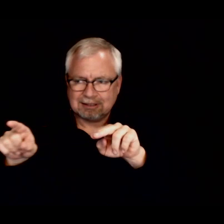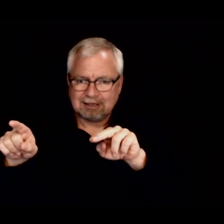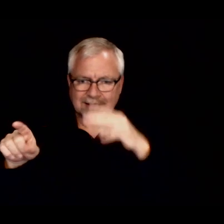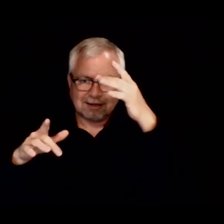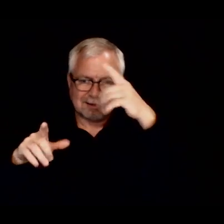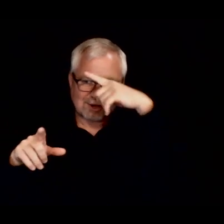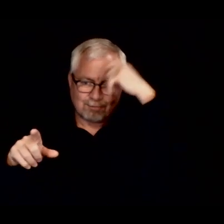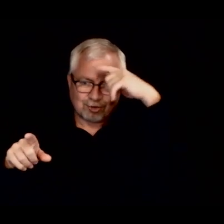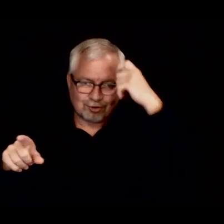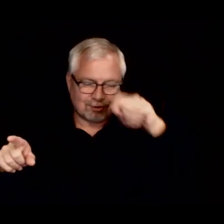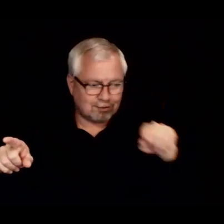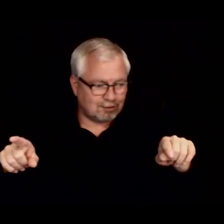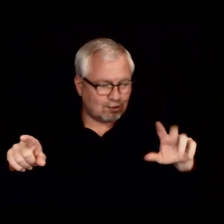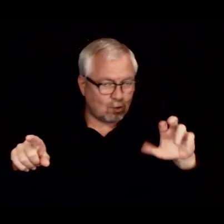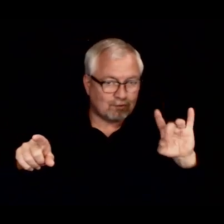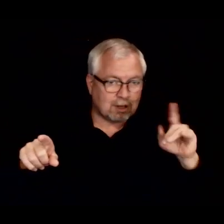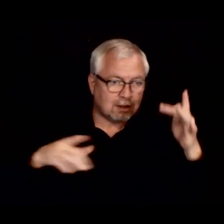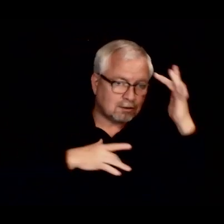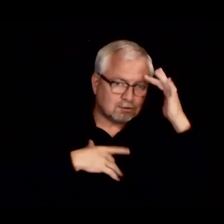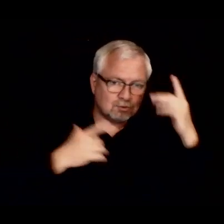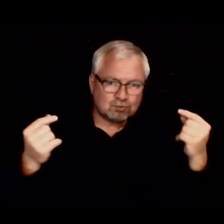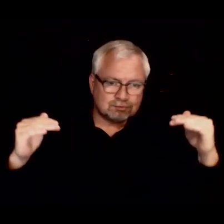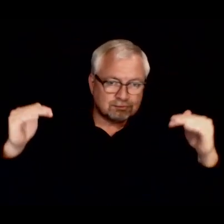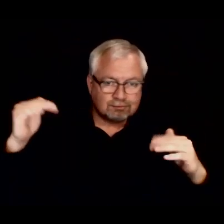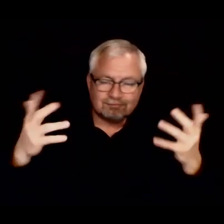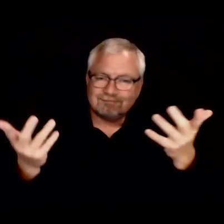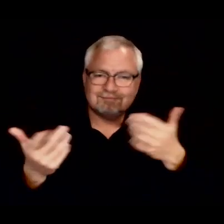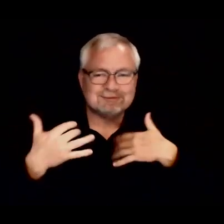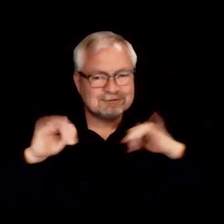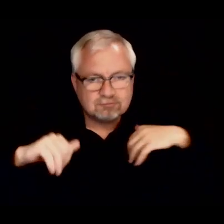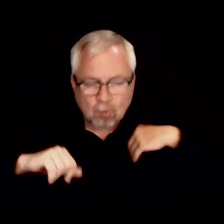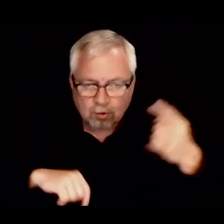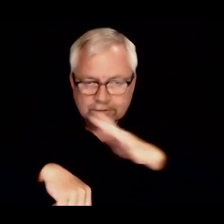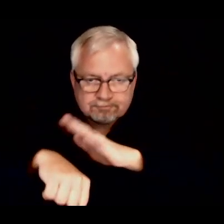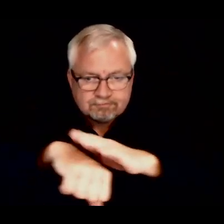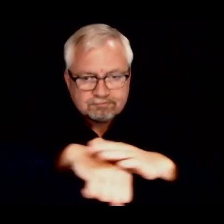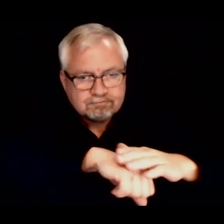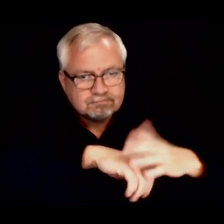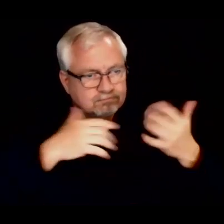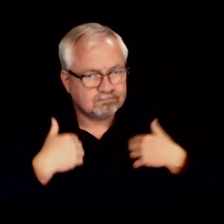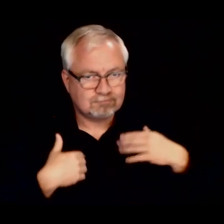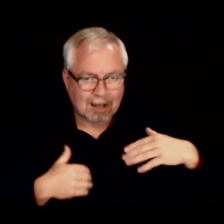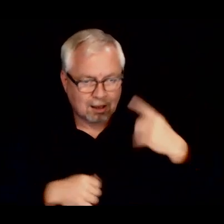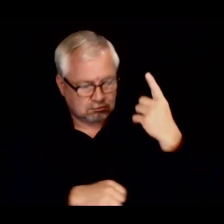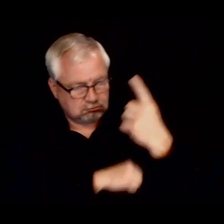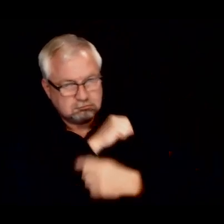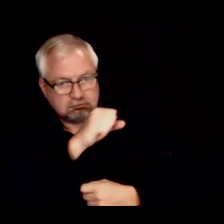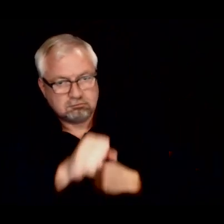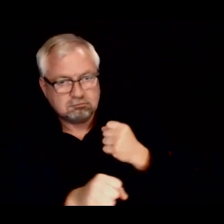think if people are aware, we haven't gone through a full year with the virus, so we haven't seen